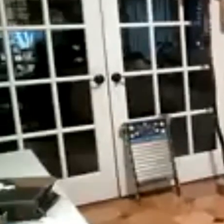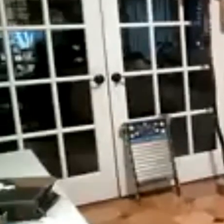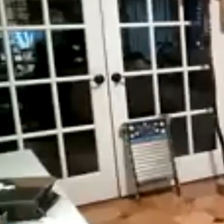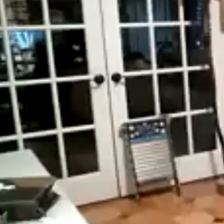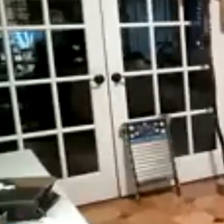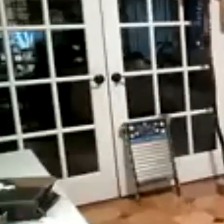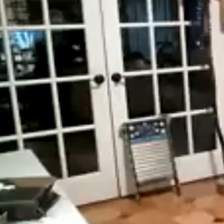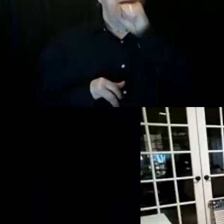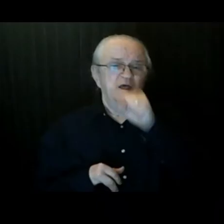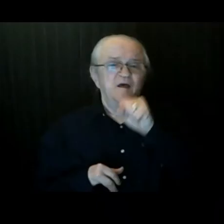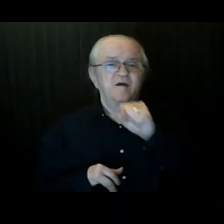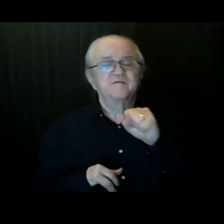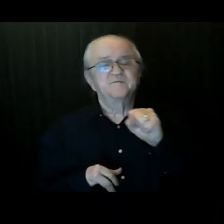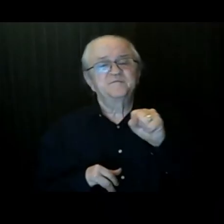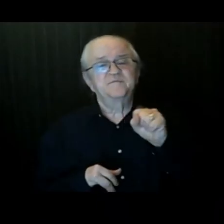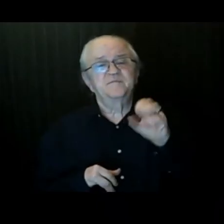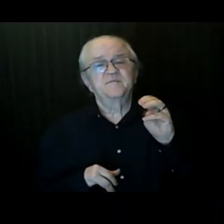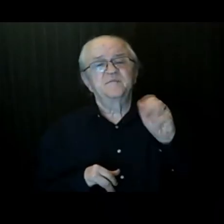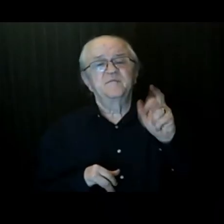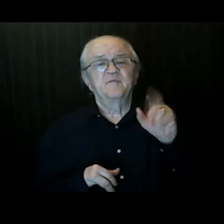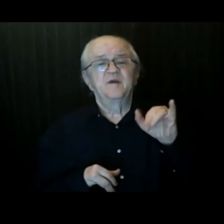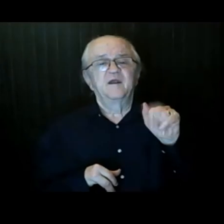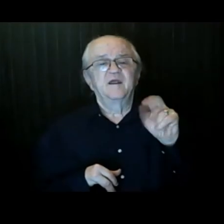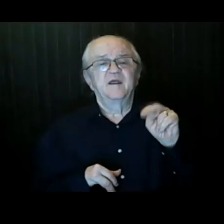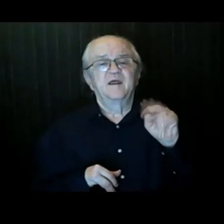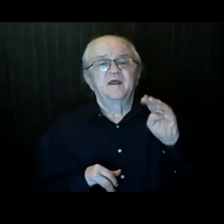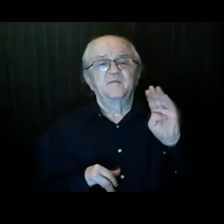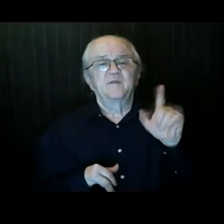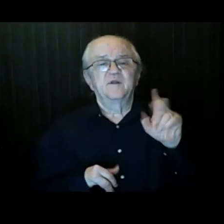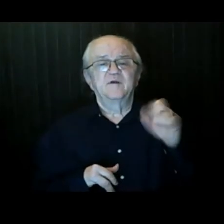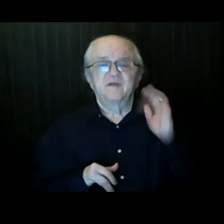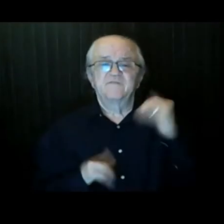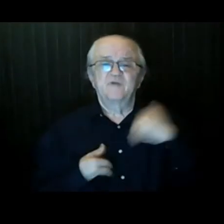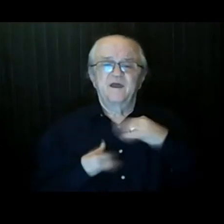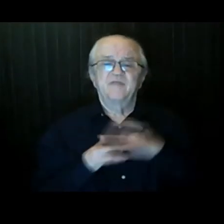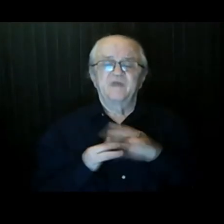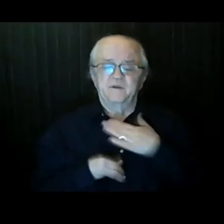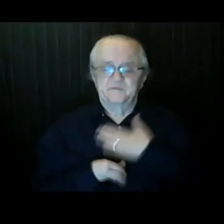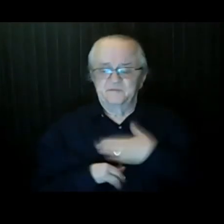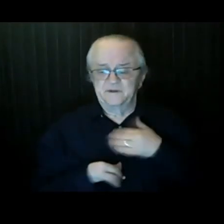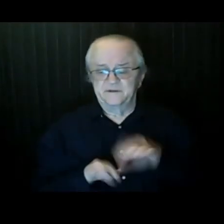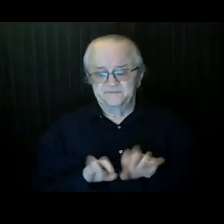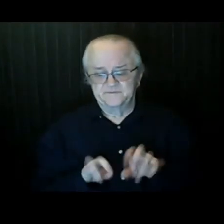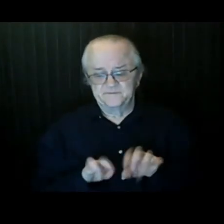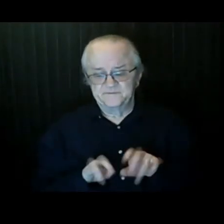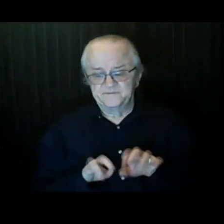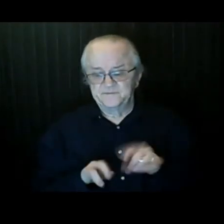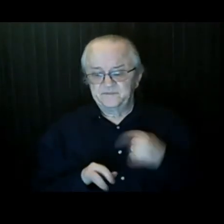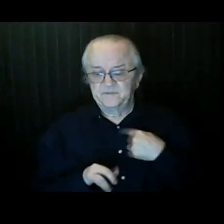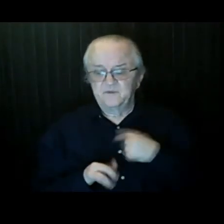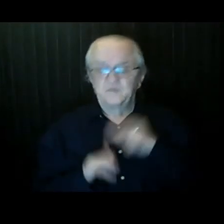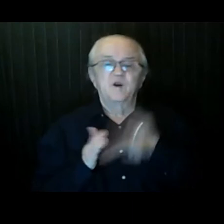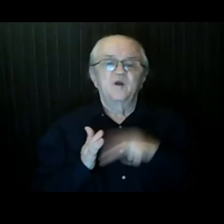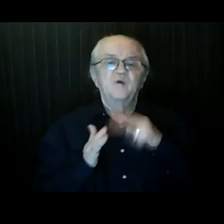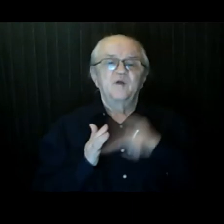they love MaryAnn Blue as well, and. If you have comments for us, please get in the chat room, and because we're reading them and we want to hear all